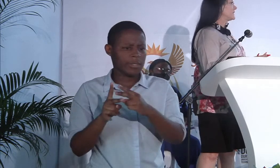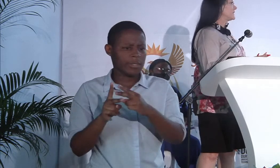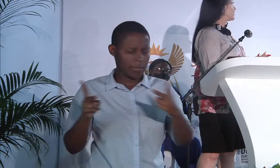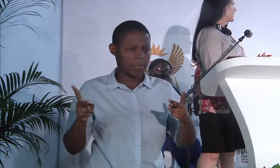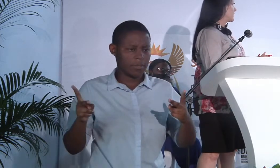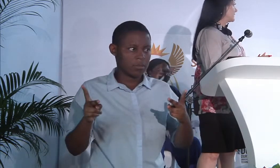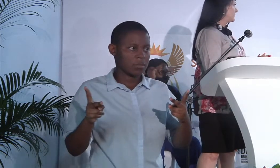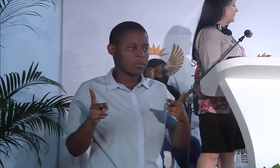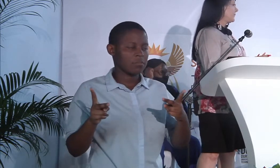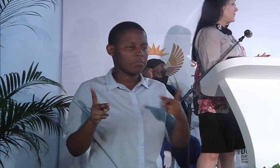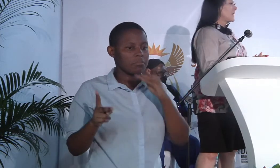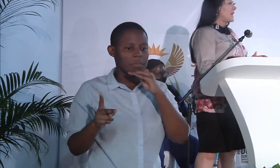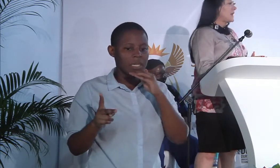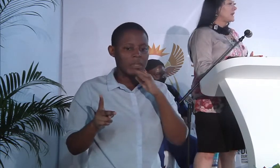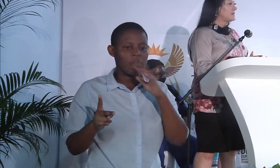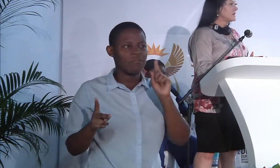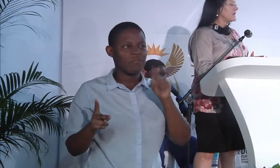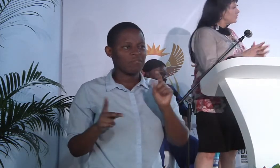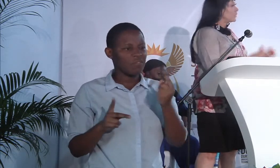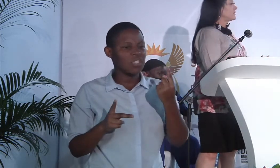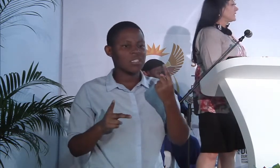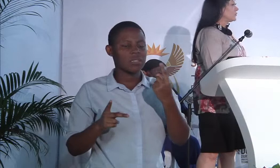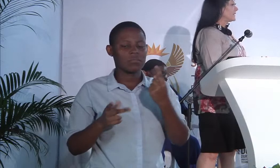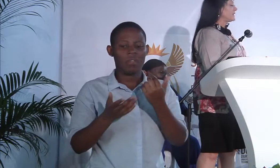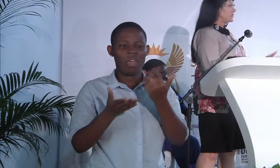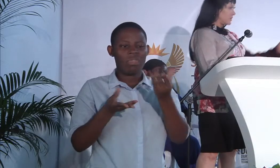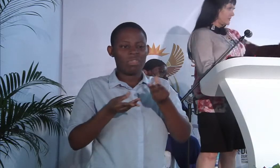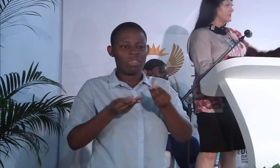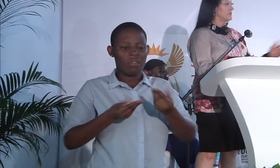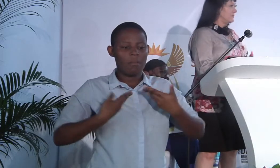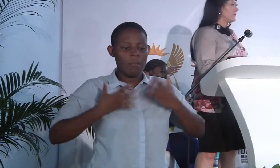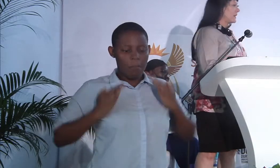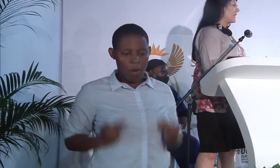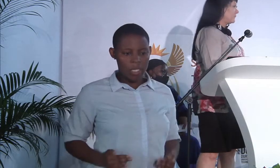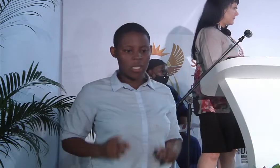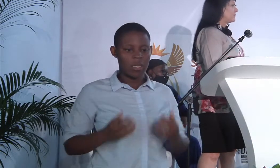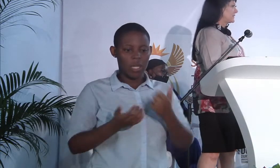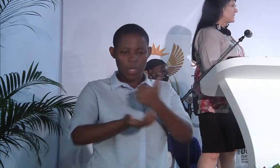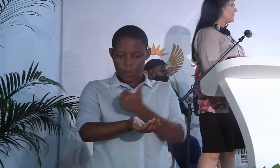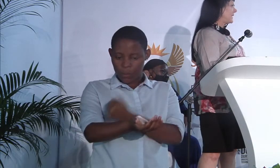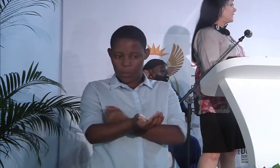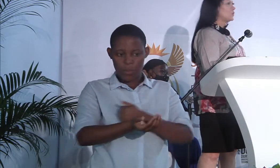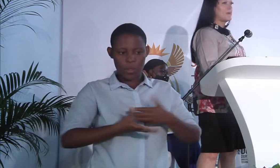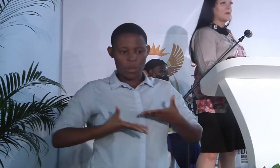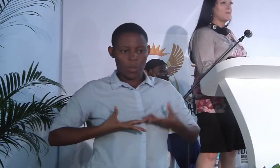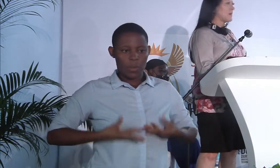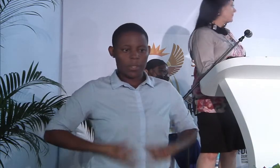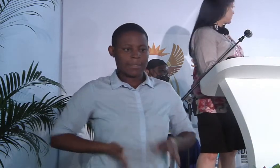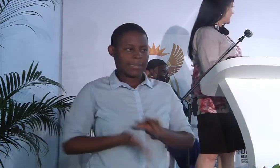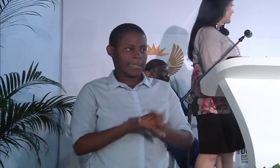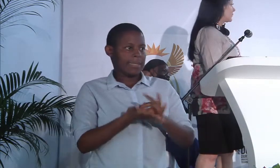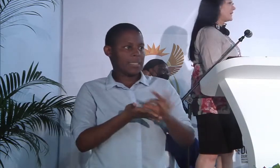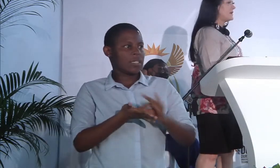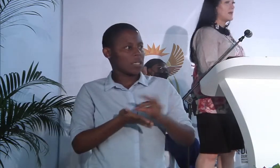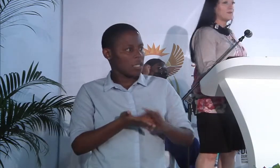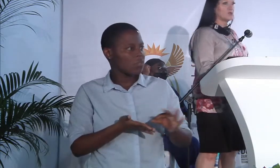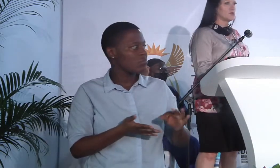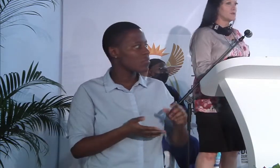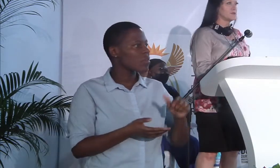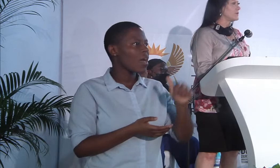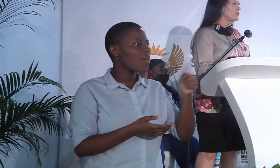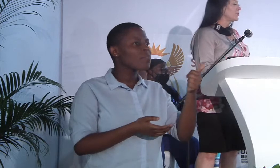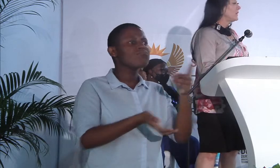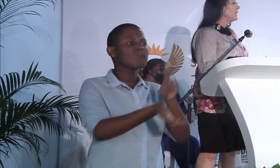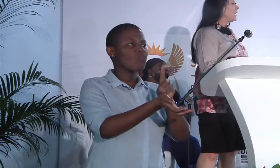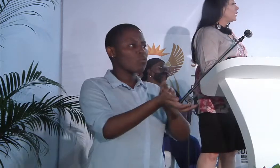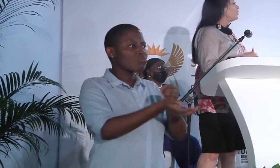is detox. And if you don't deal with detox, Mr. Mbele, you'll back me up together with any other doctors